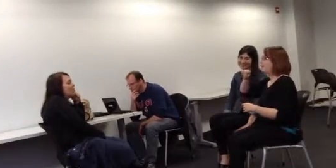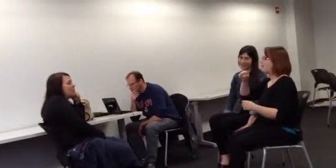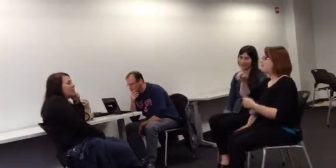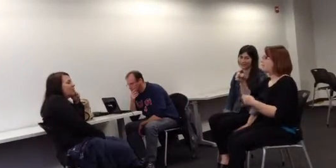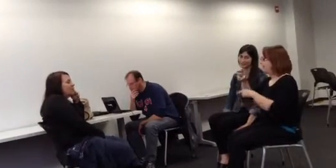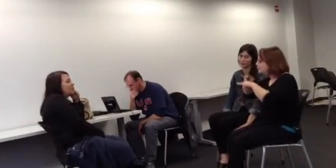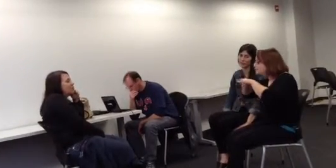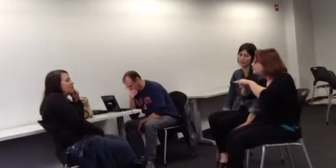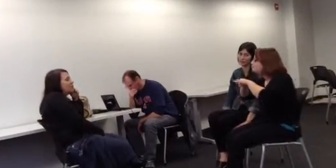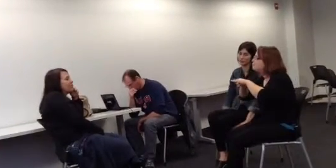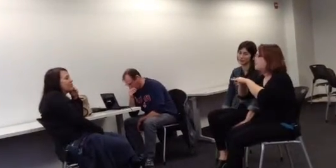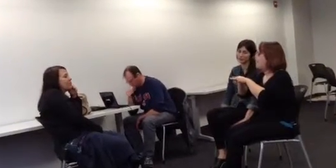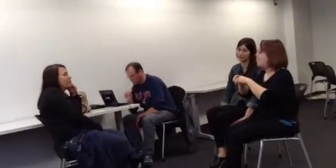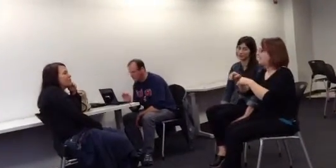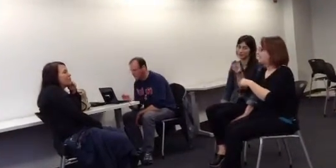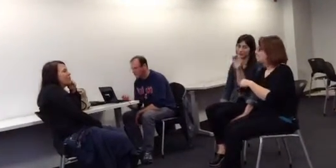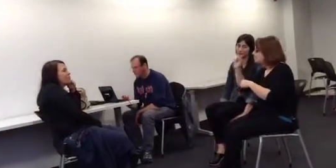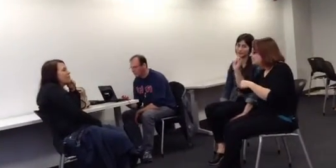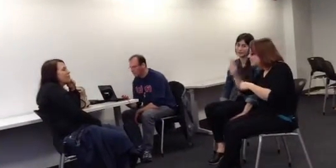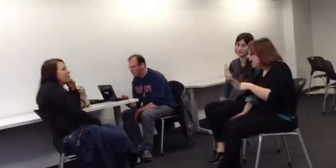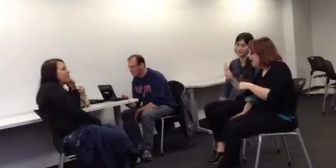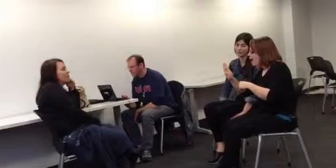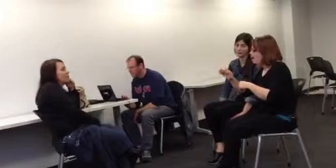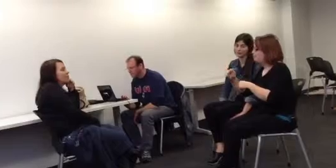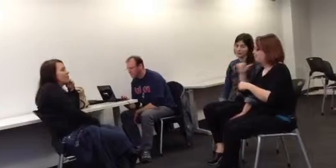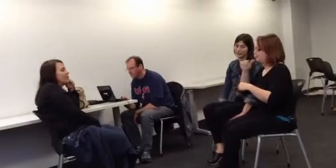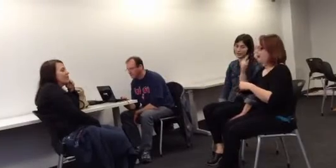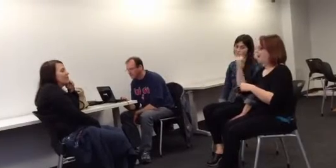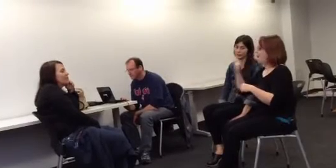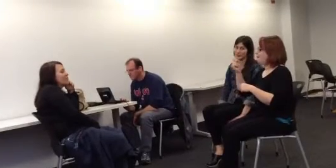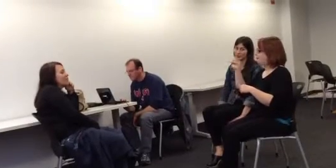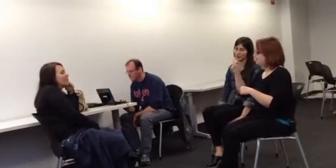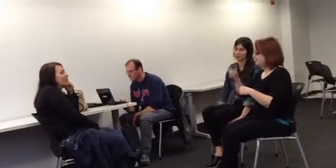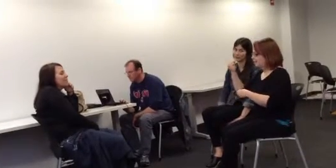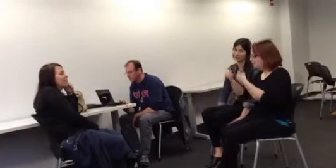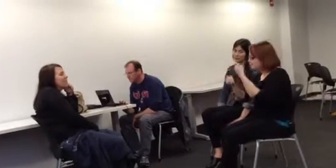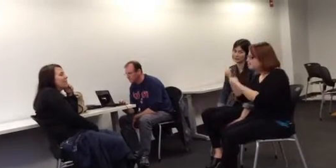Not having to drive everywhere. Being able to bicycle.